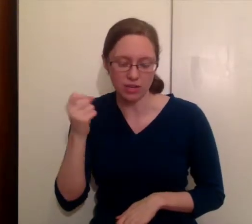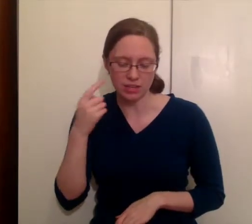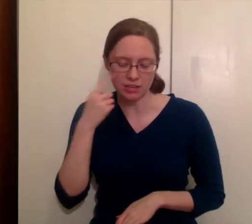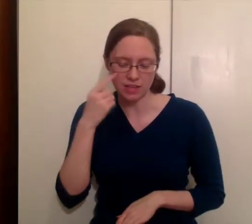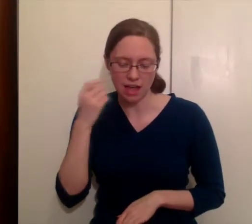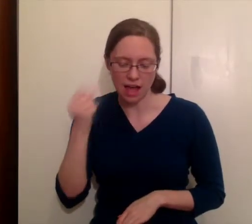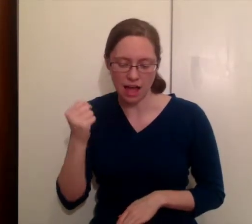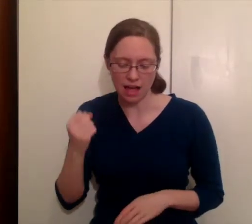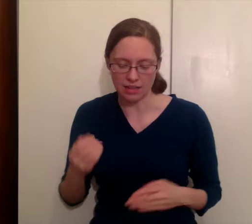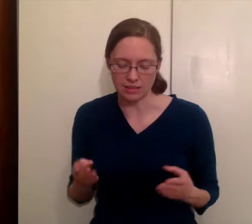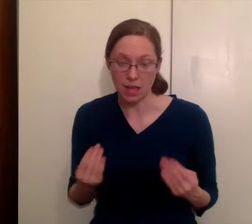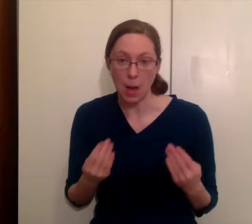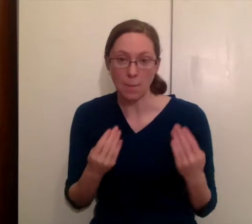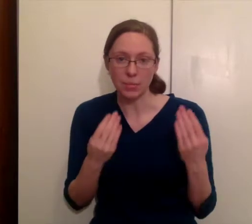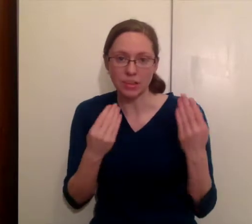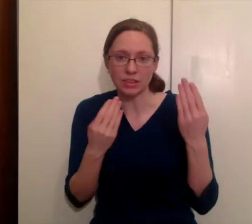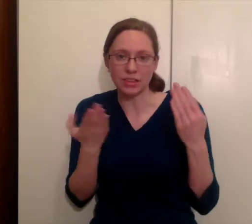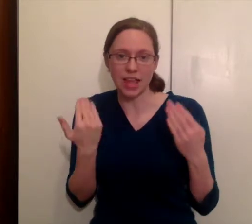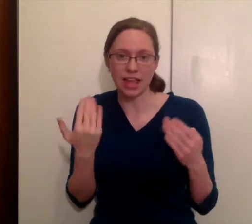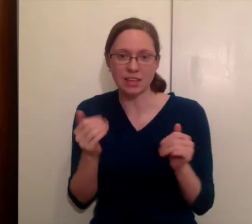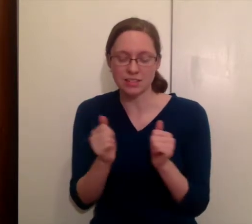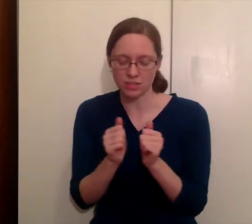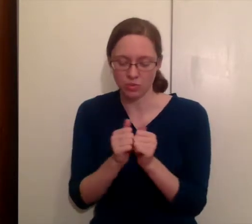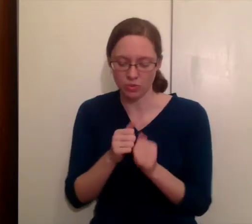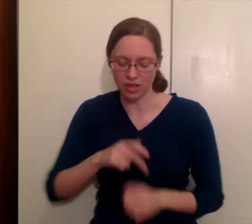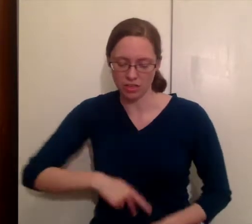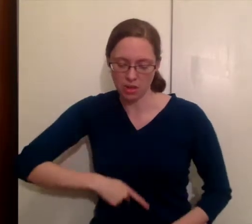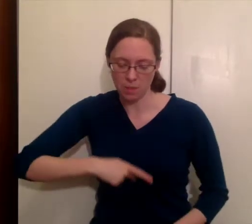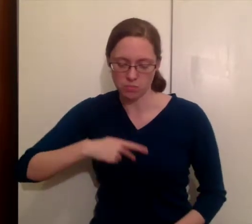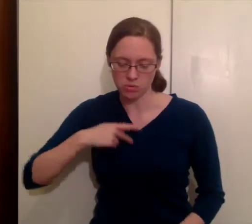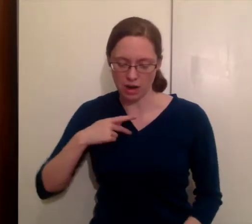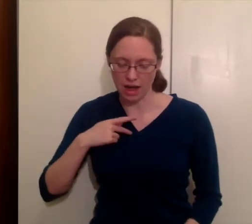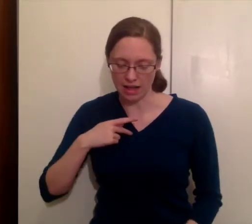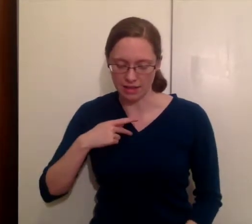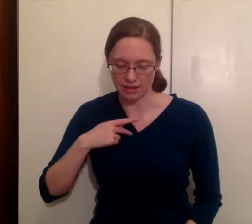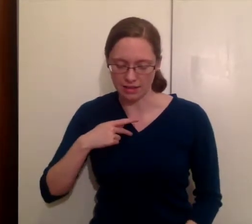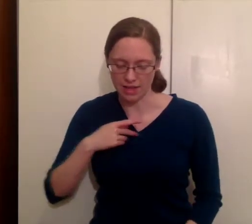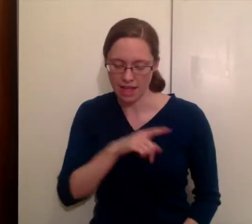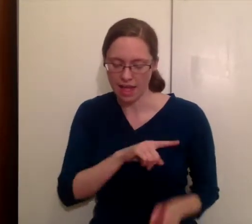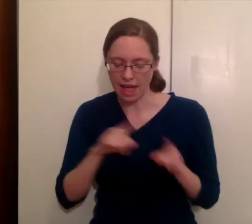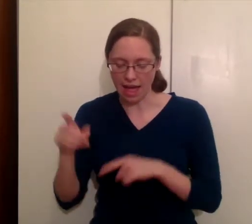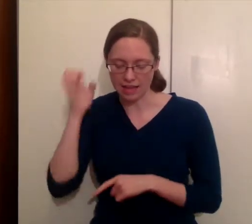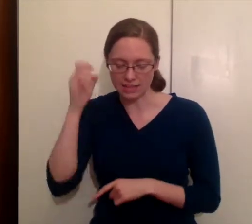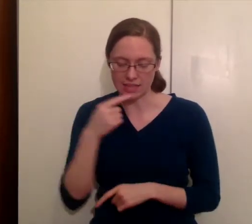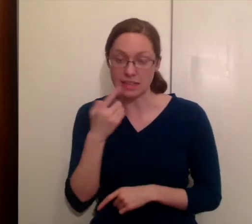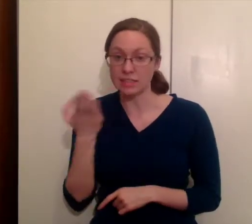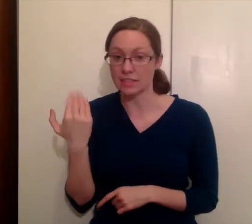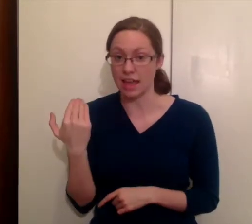Coyote's eyes blazed with pride as he said,